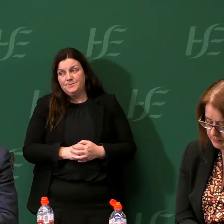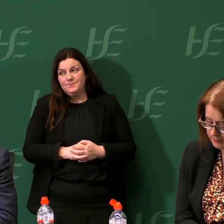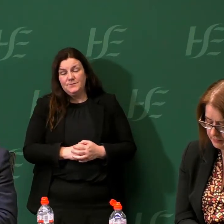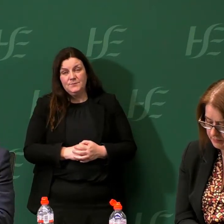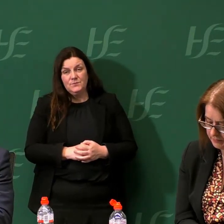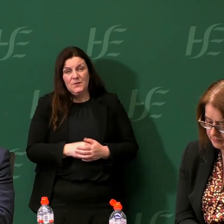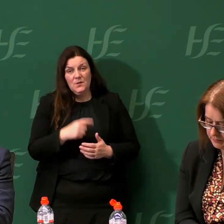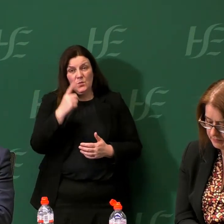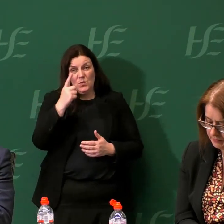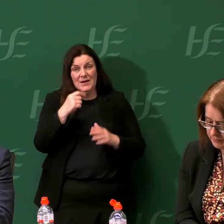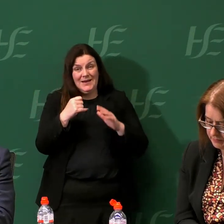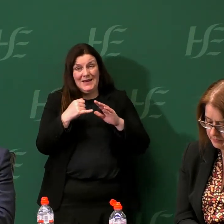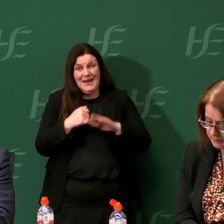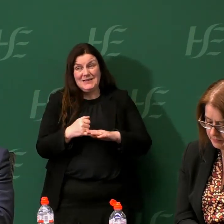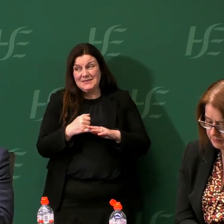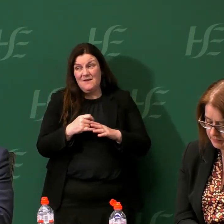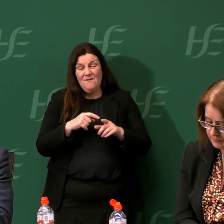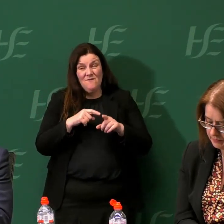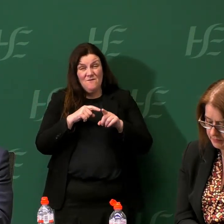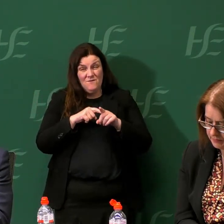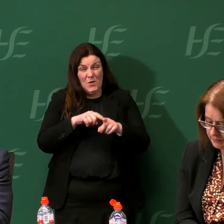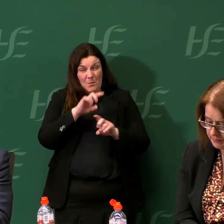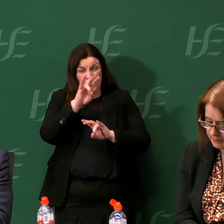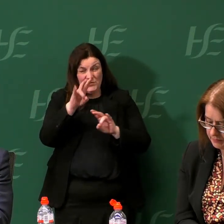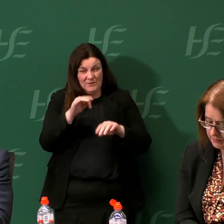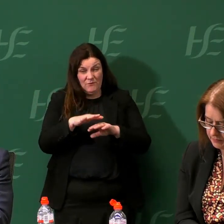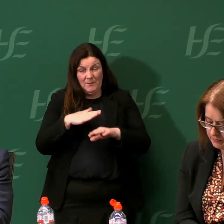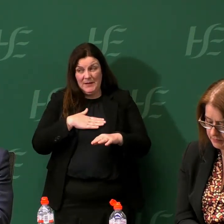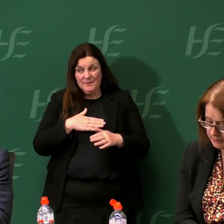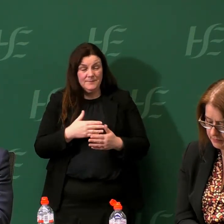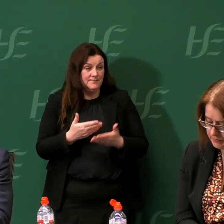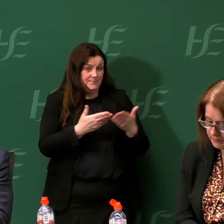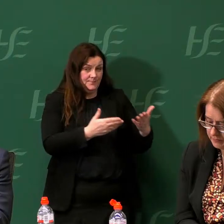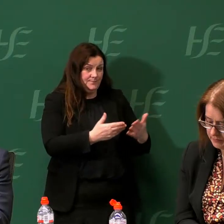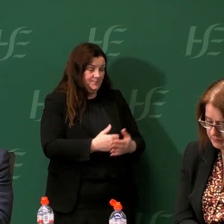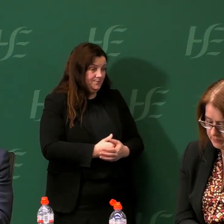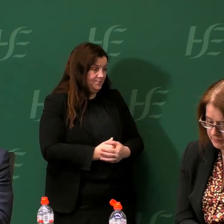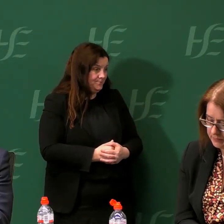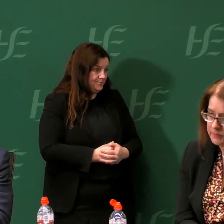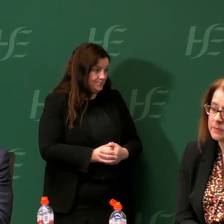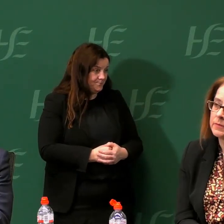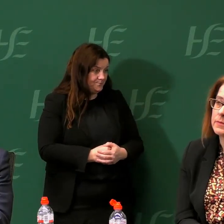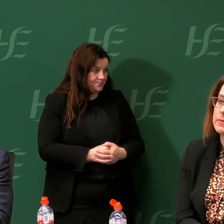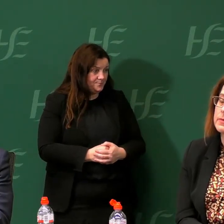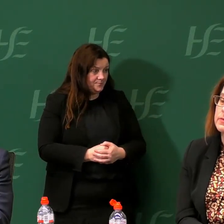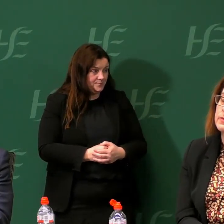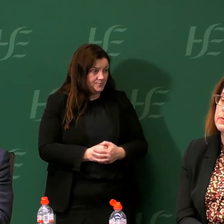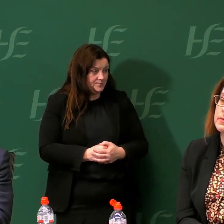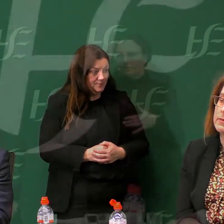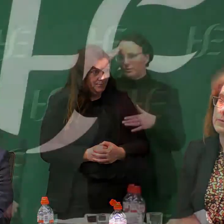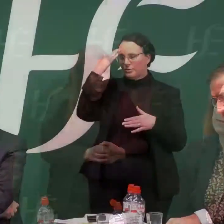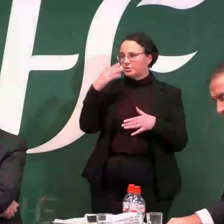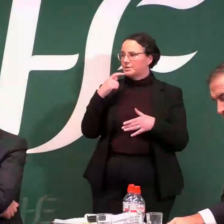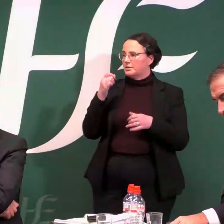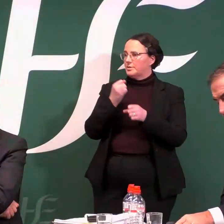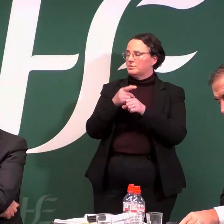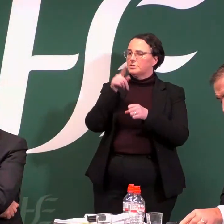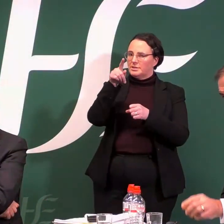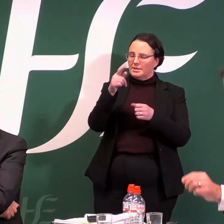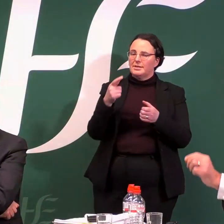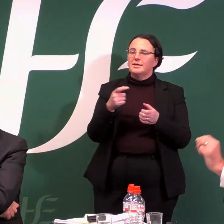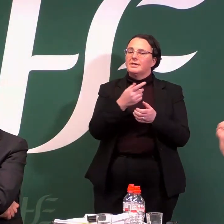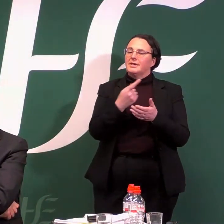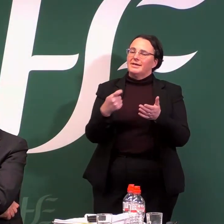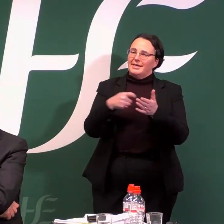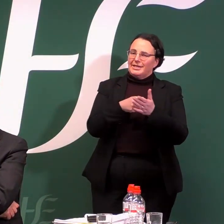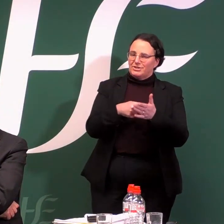Sorry, one last follow-up from me. Colm, I know what you're saying about in terms of the contact tracing in schools, the 70,000 extra tests in